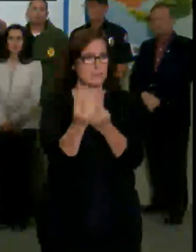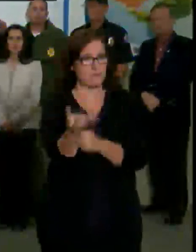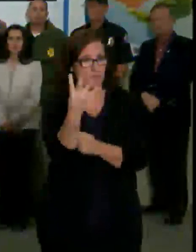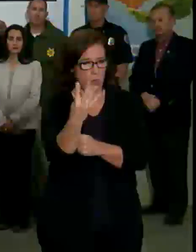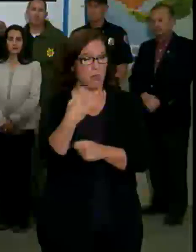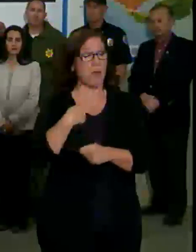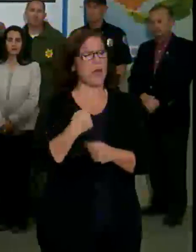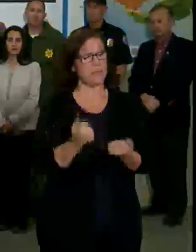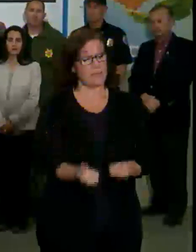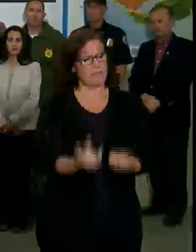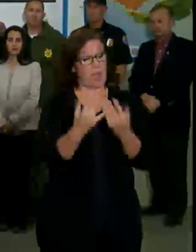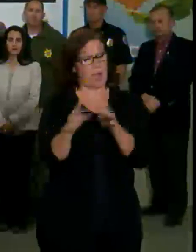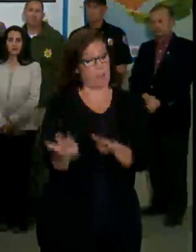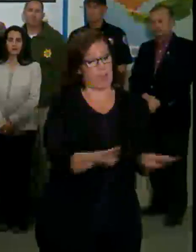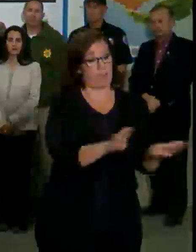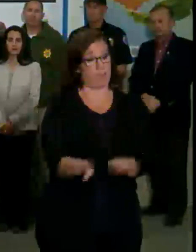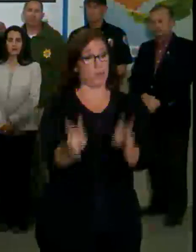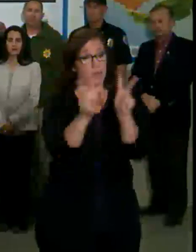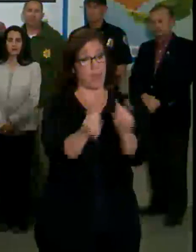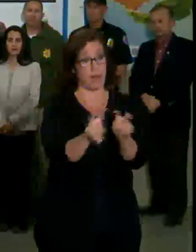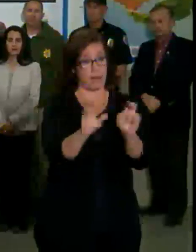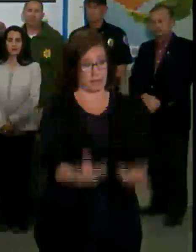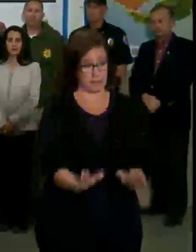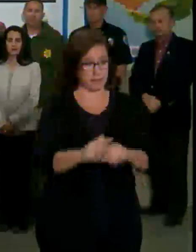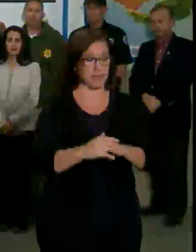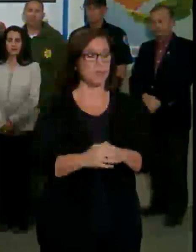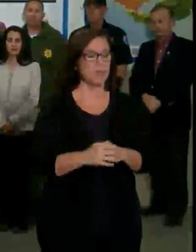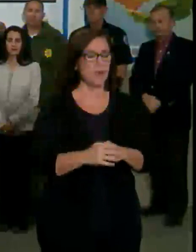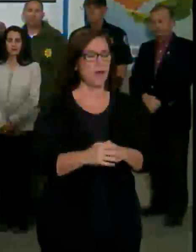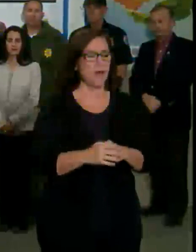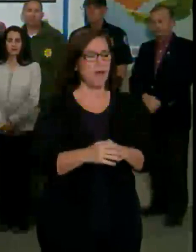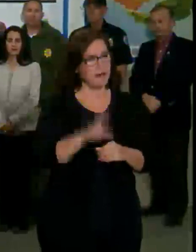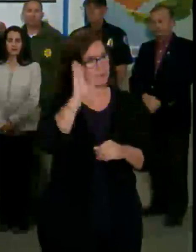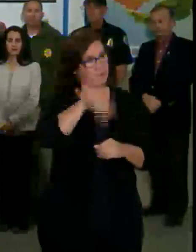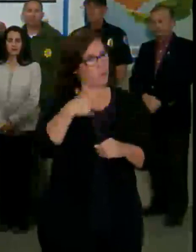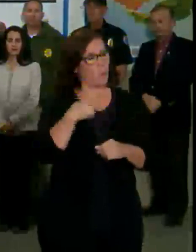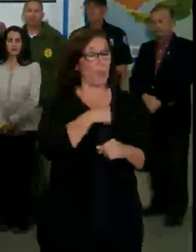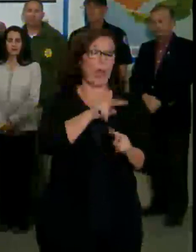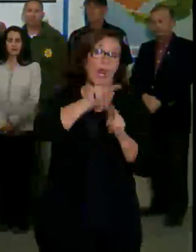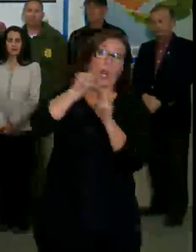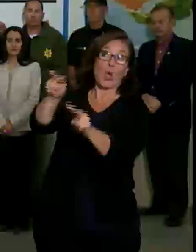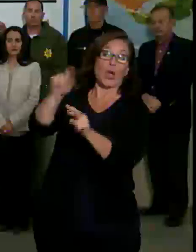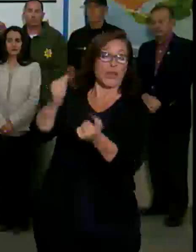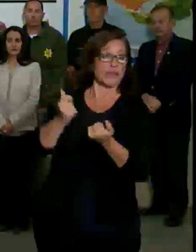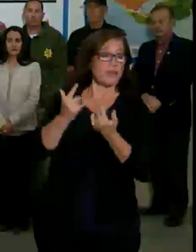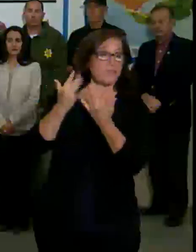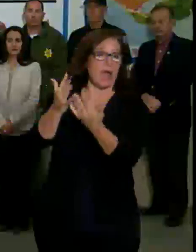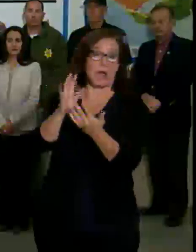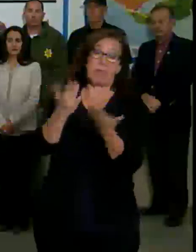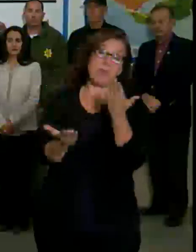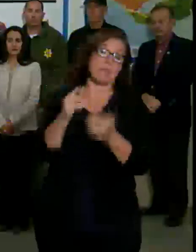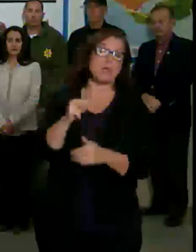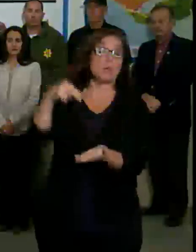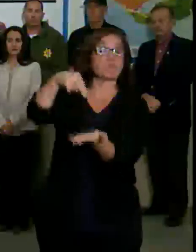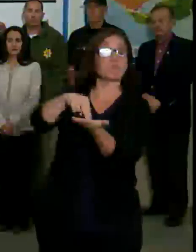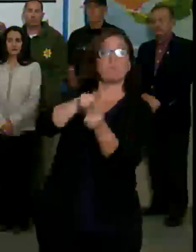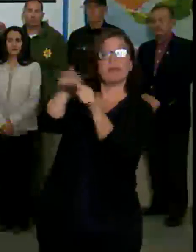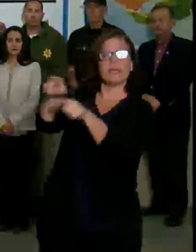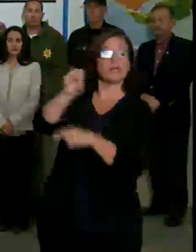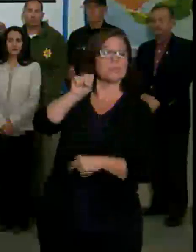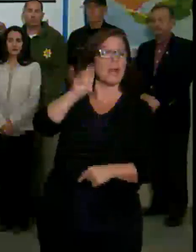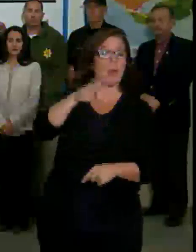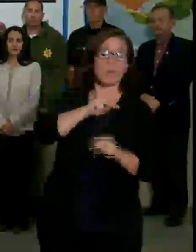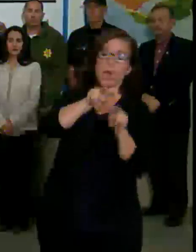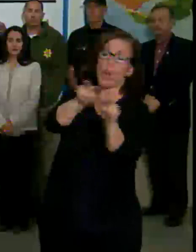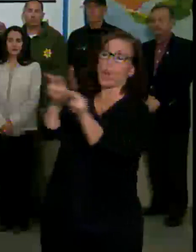analyst. When you look at the fire in the daylight hours, especially from the Santa Barbara front country perspective,